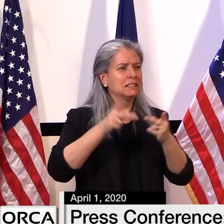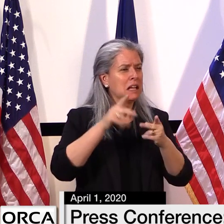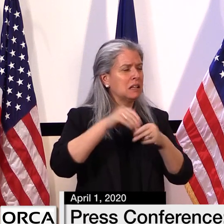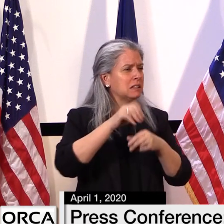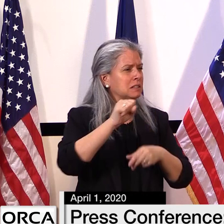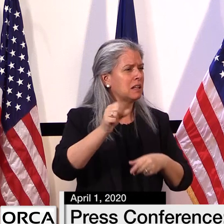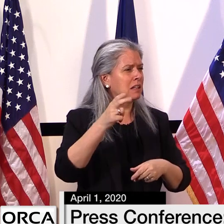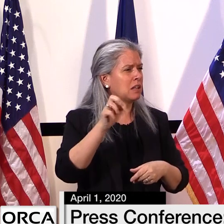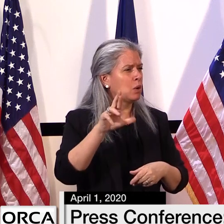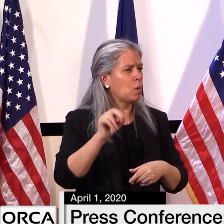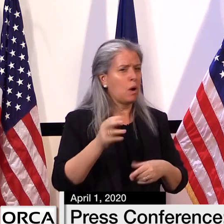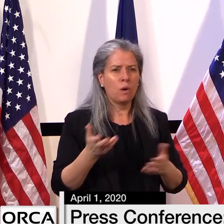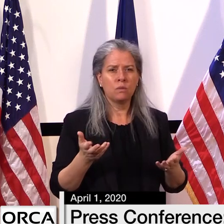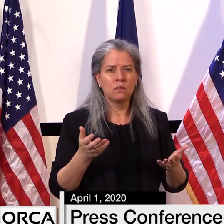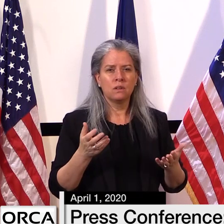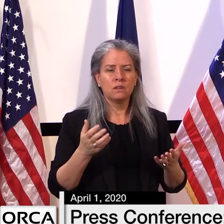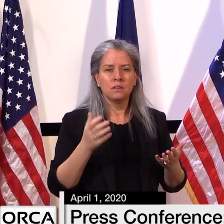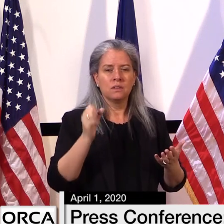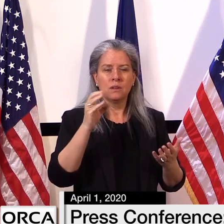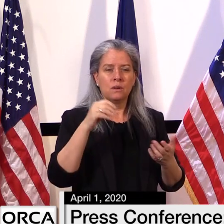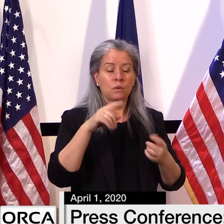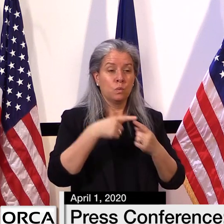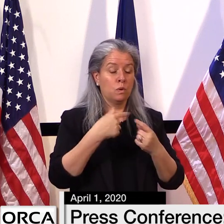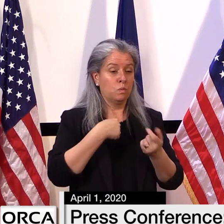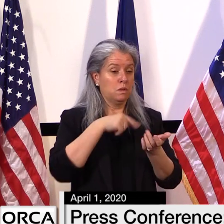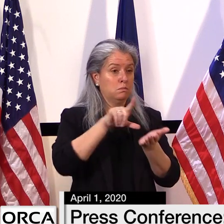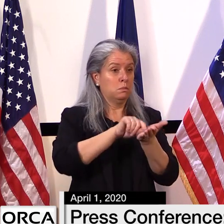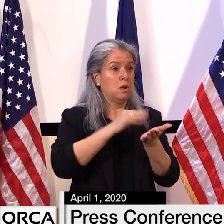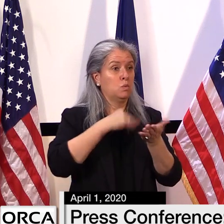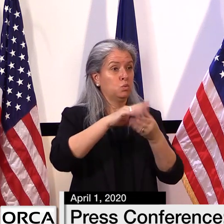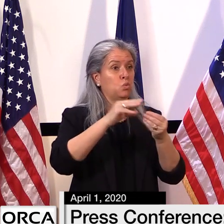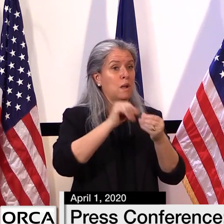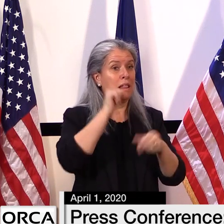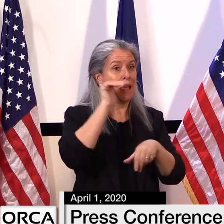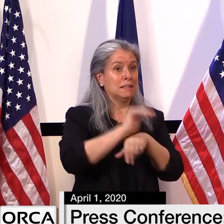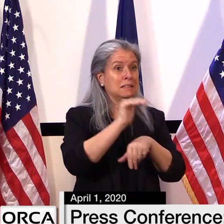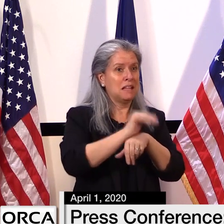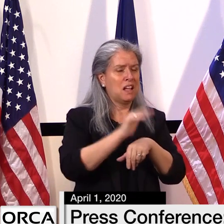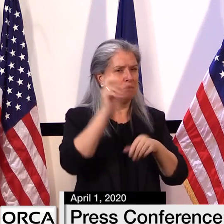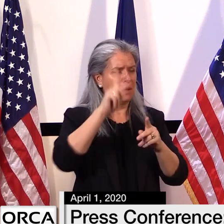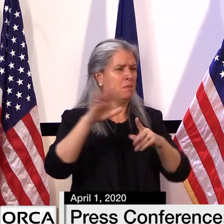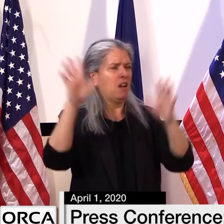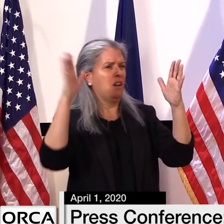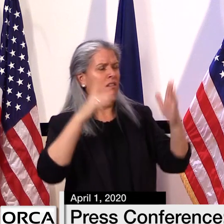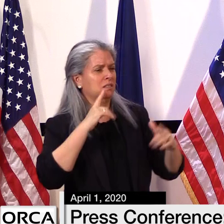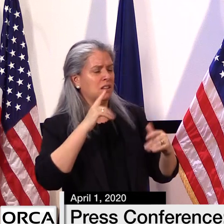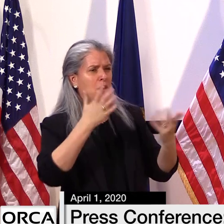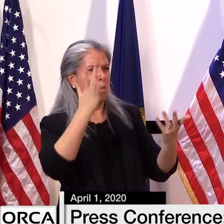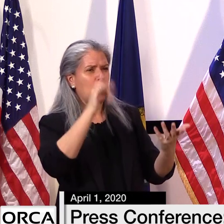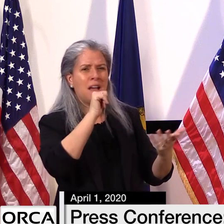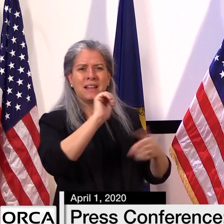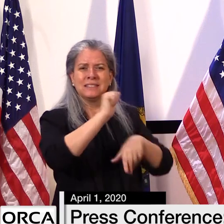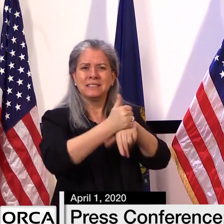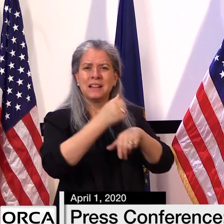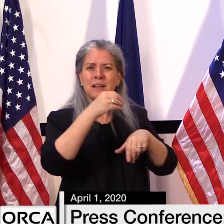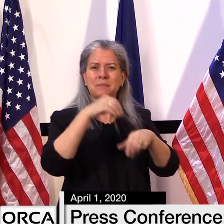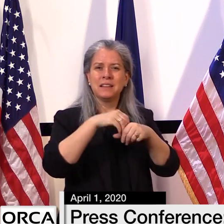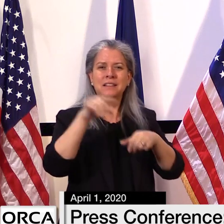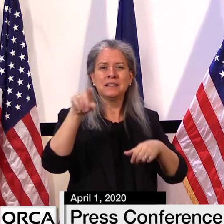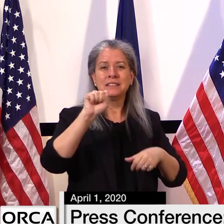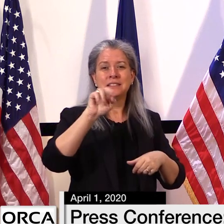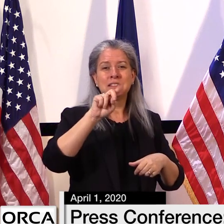Bureau. And when we printed the story last night, we got a lot of reactions saying, why didn't they set it up at